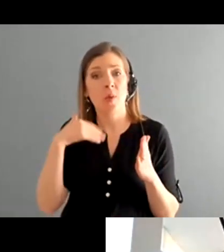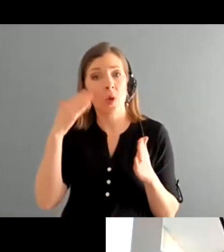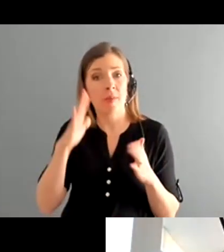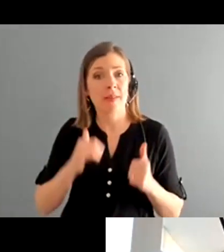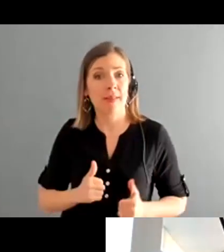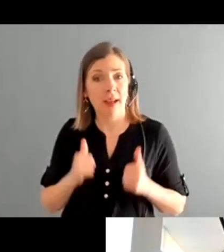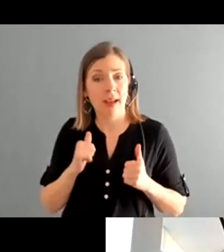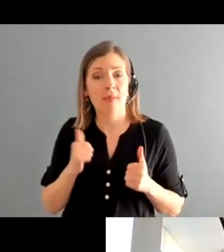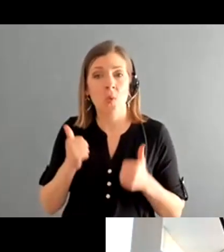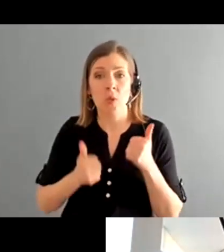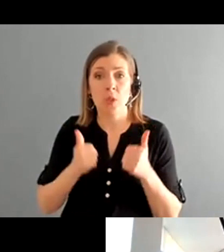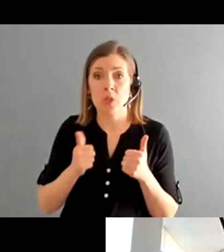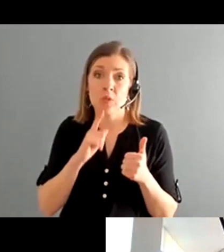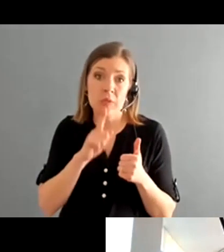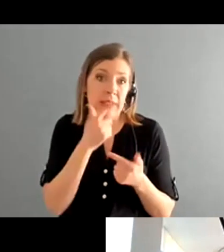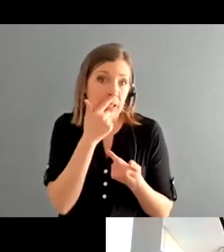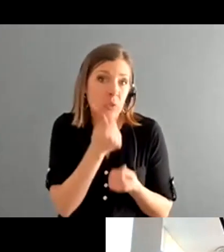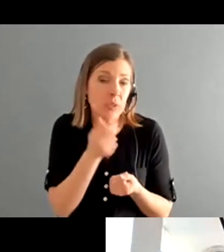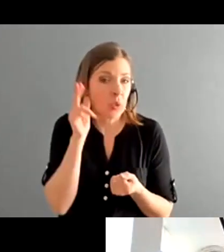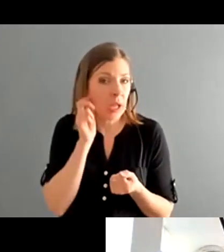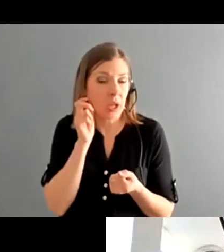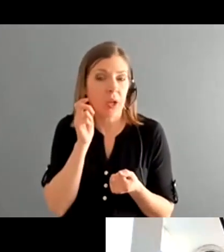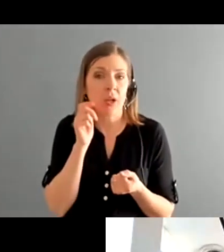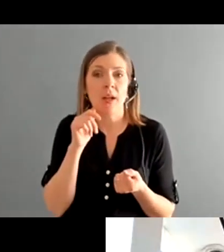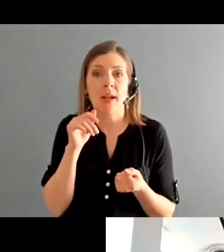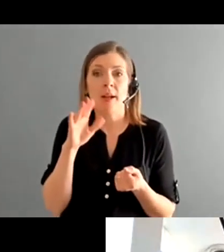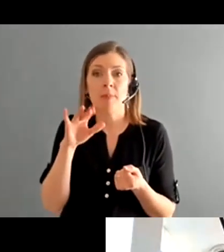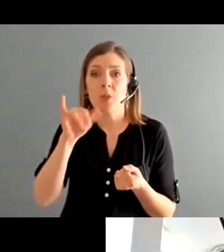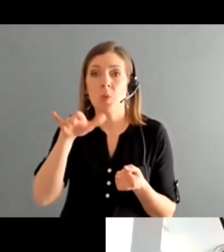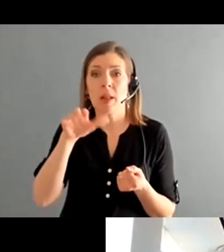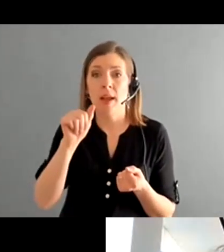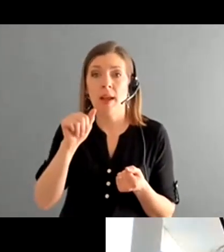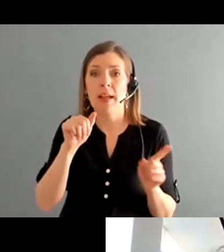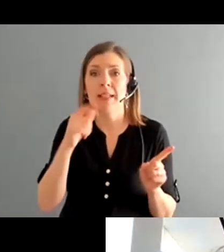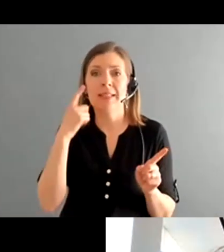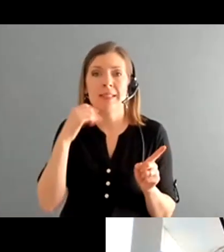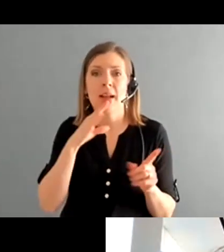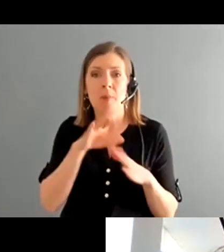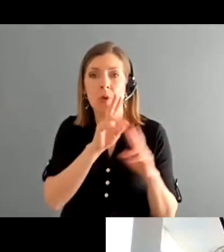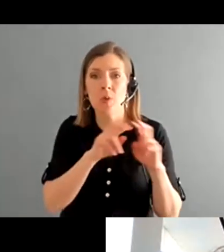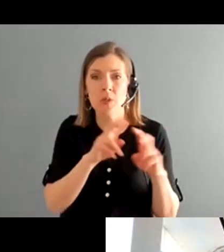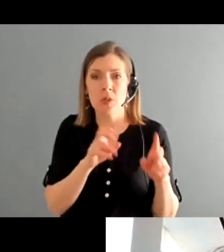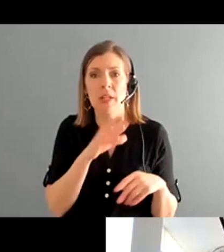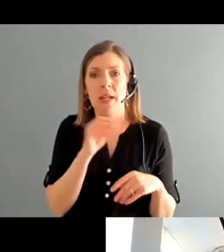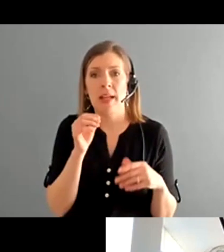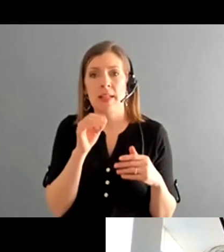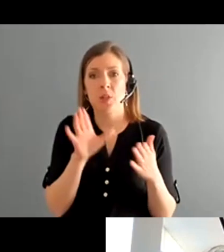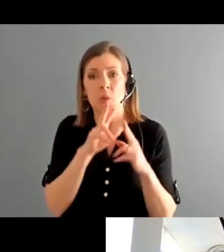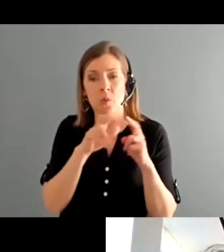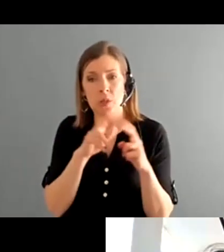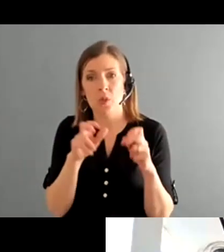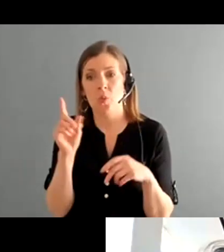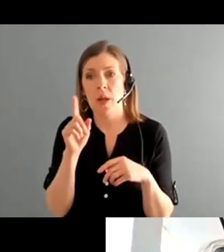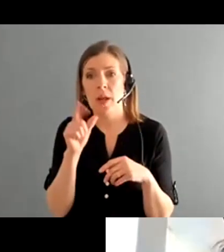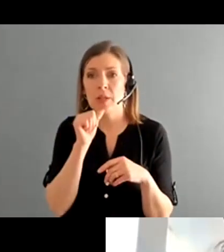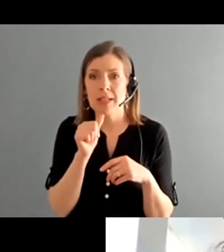life, which it's really interesting to hear Julia talking about her research and doing research where there's